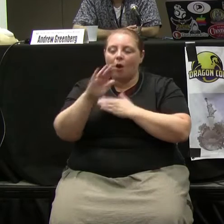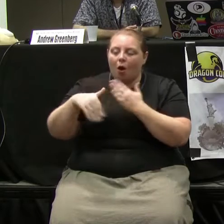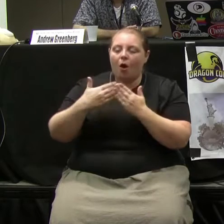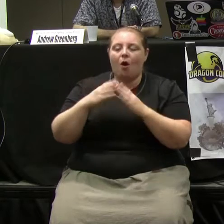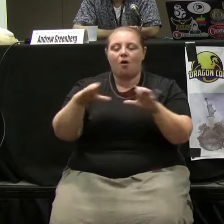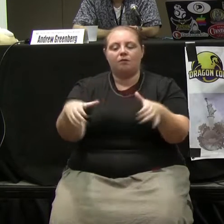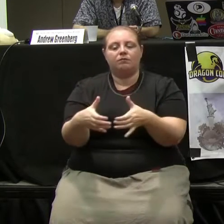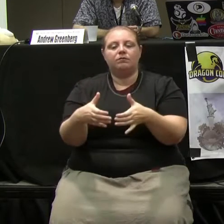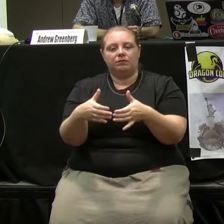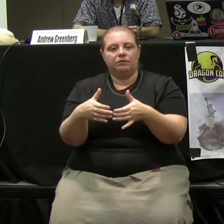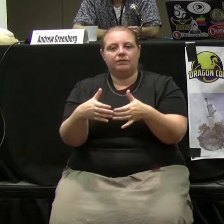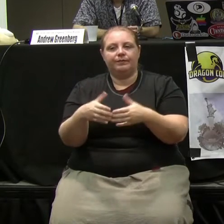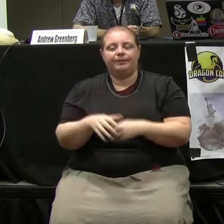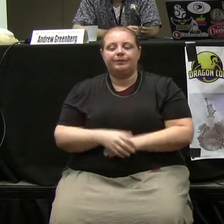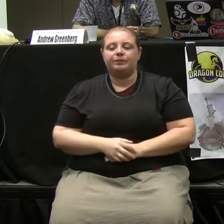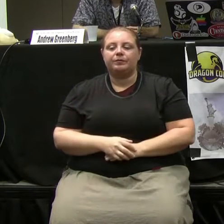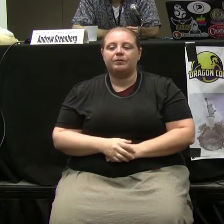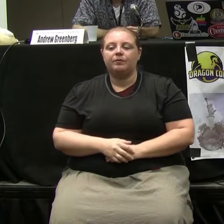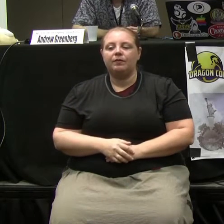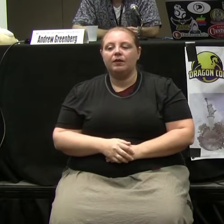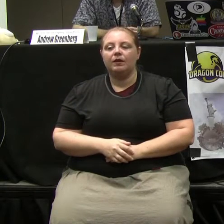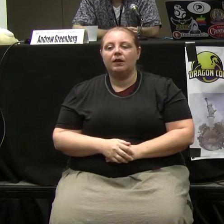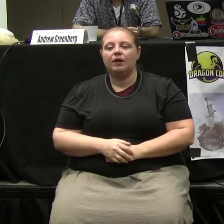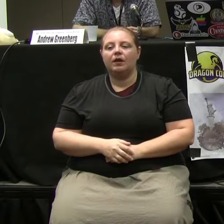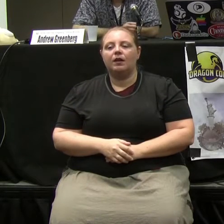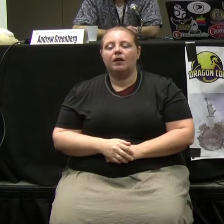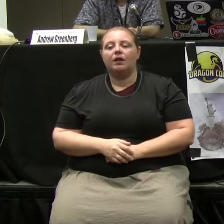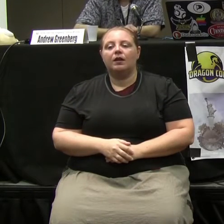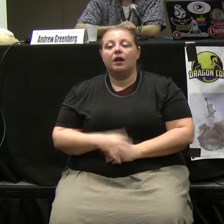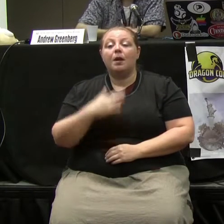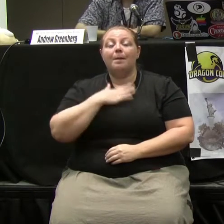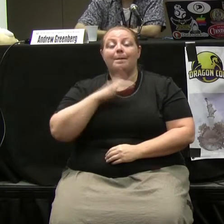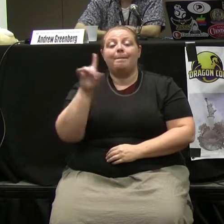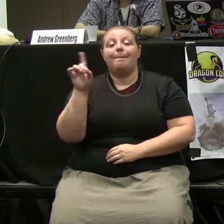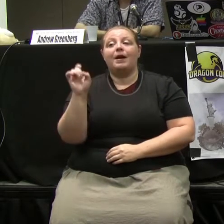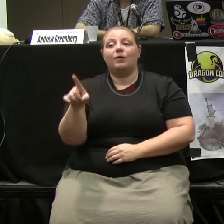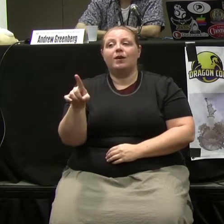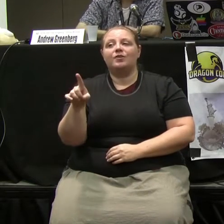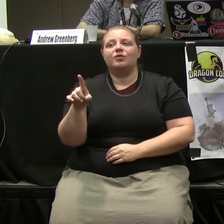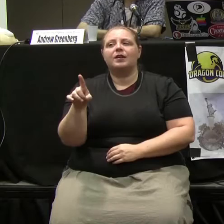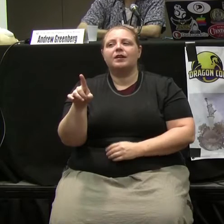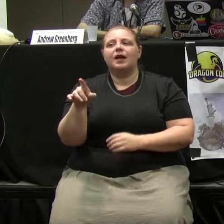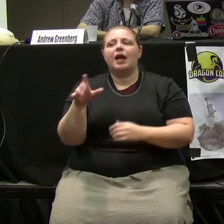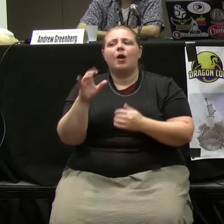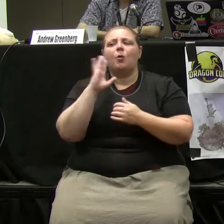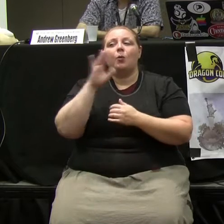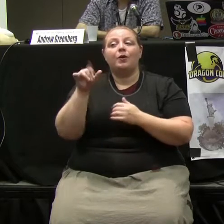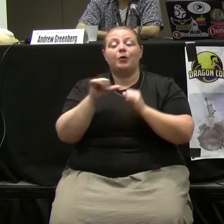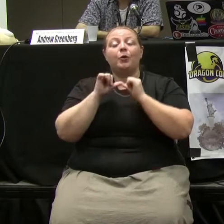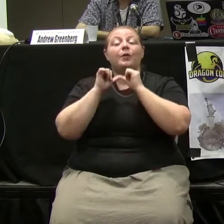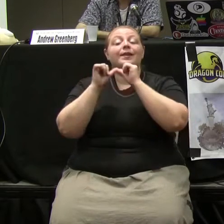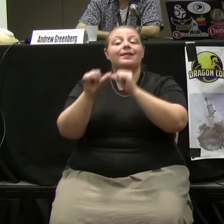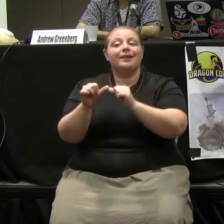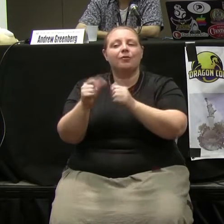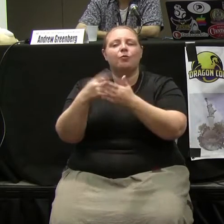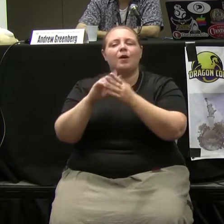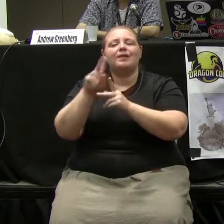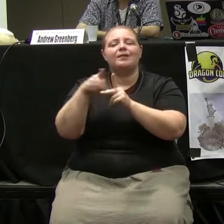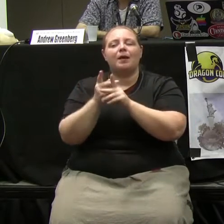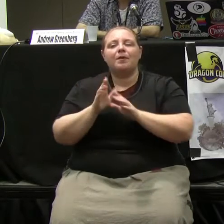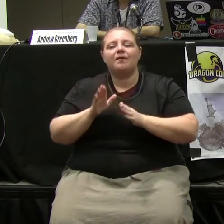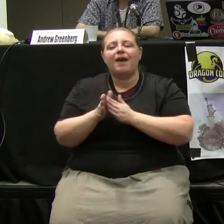another. The question is, for me, how long are you willing to stick it out and what sort of efforts are you going to make to get the word